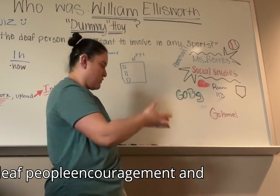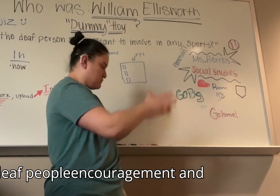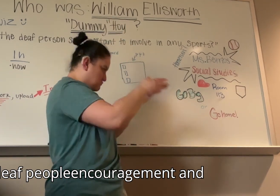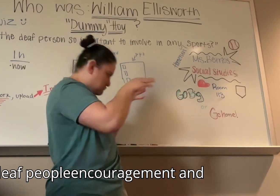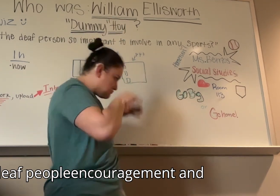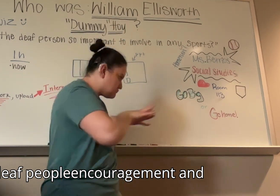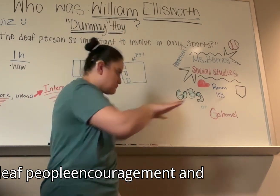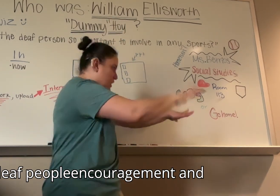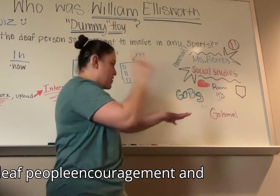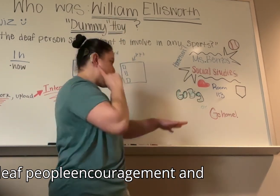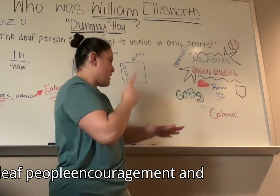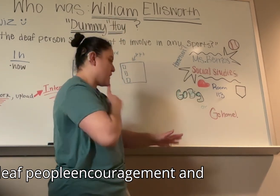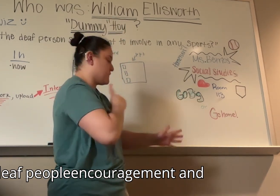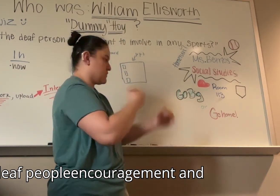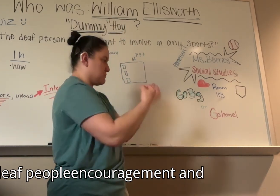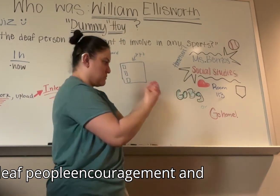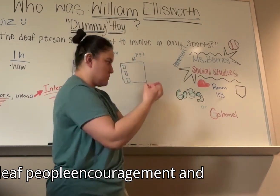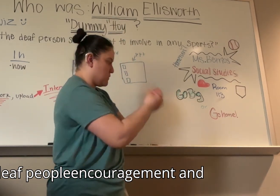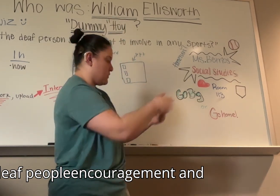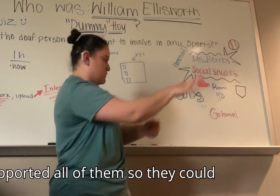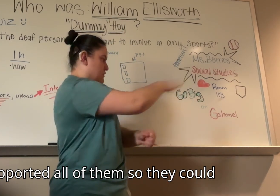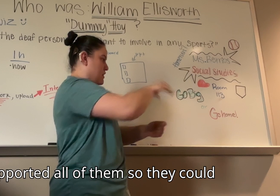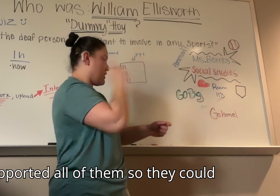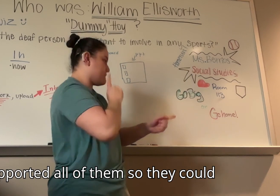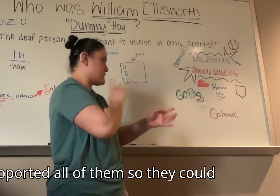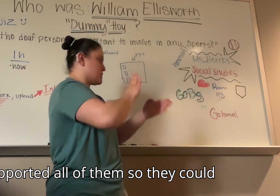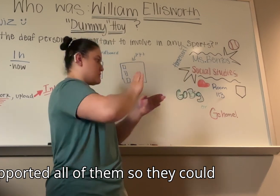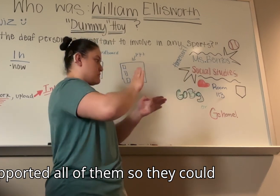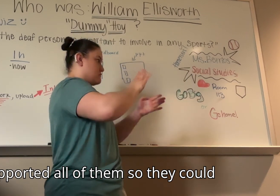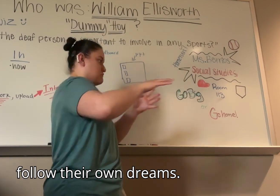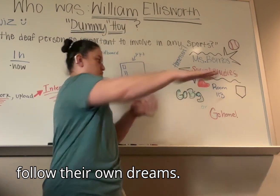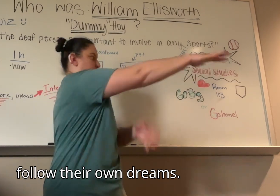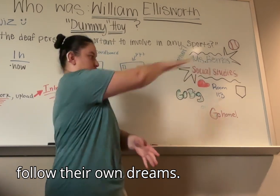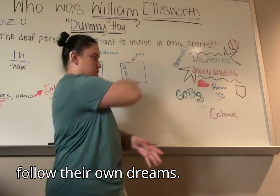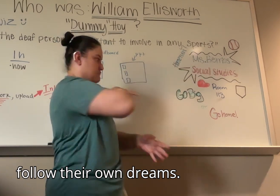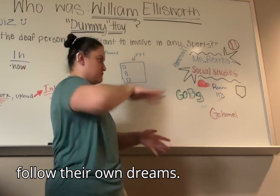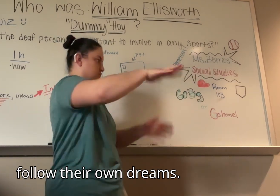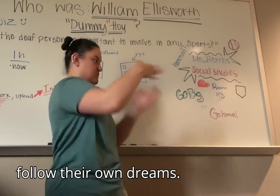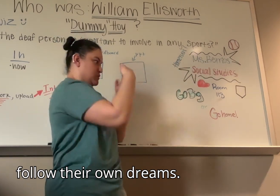people encouragement and supported all of them so they could follow their own dreams.